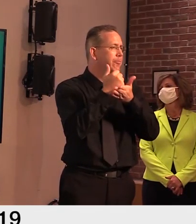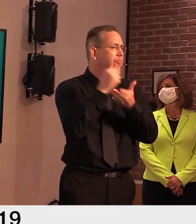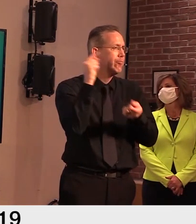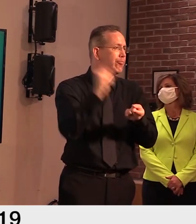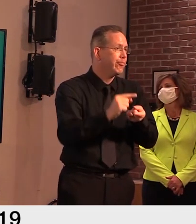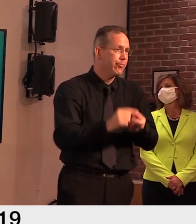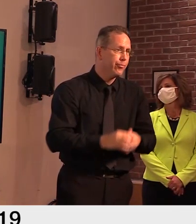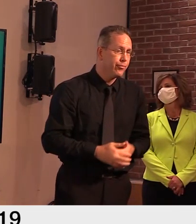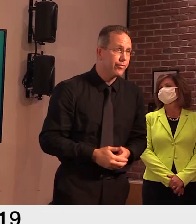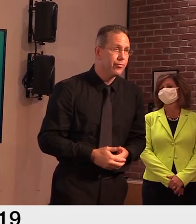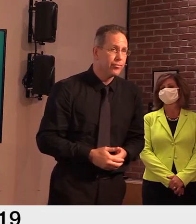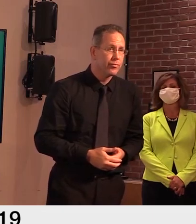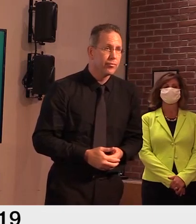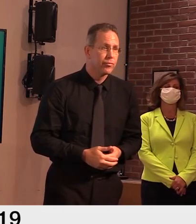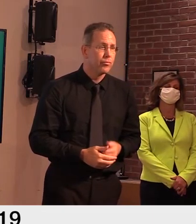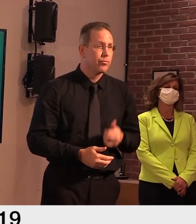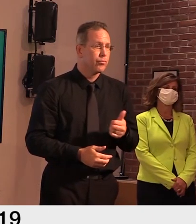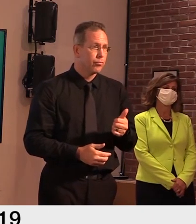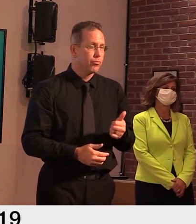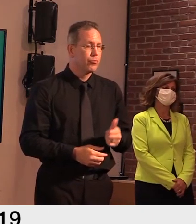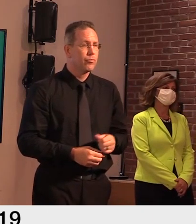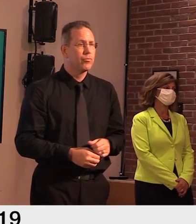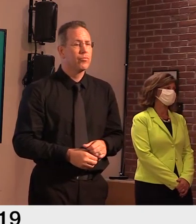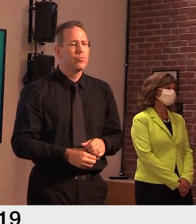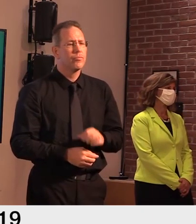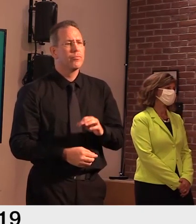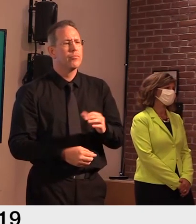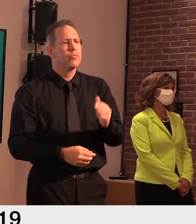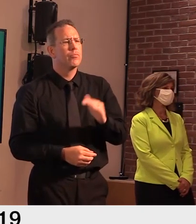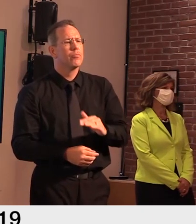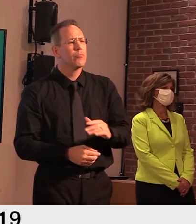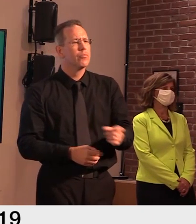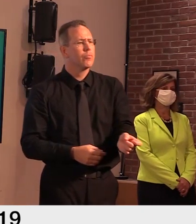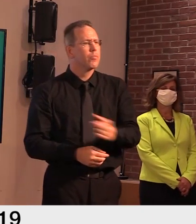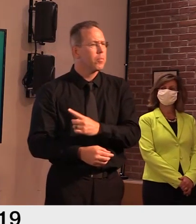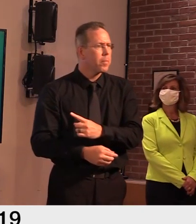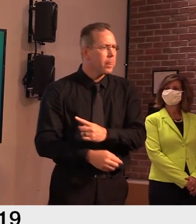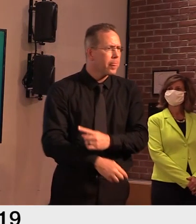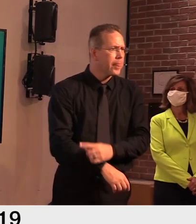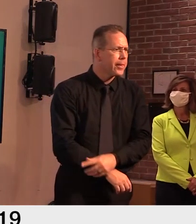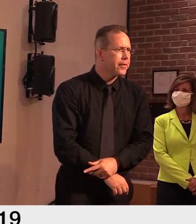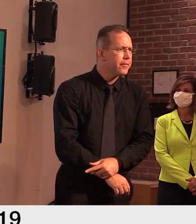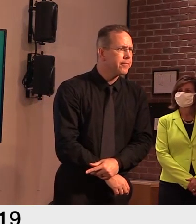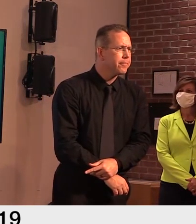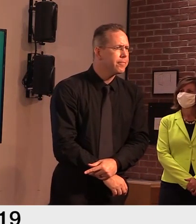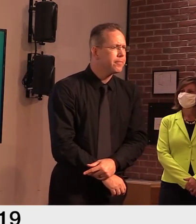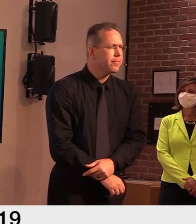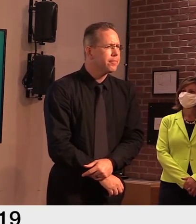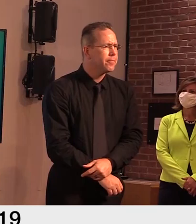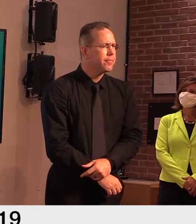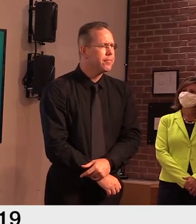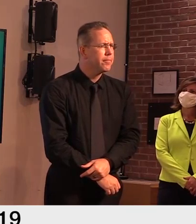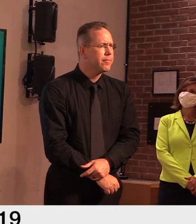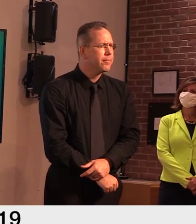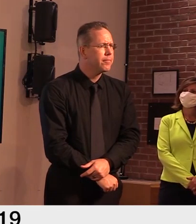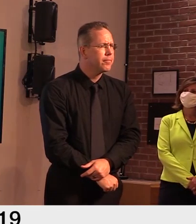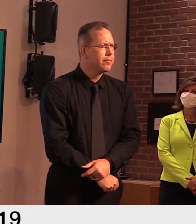that, because most of that newer information is coming out in a very positive sense that this is